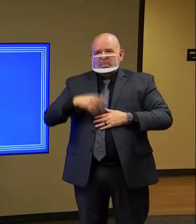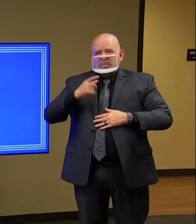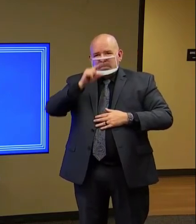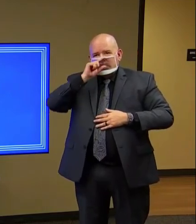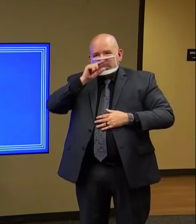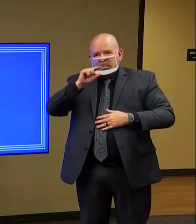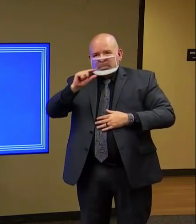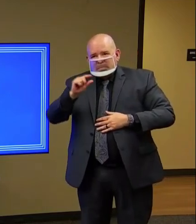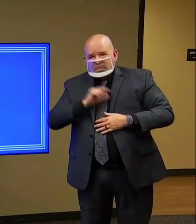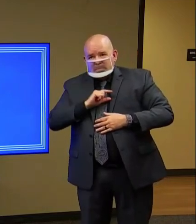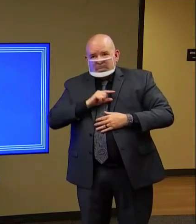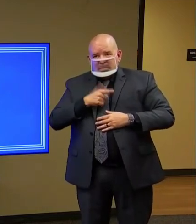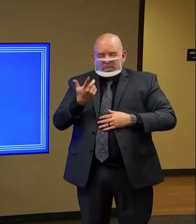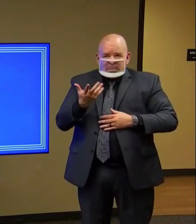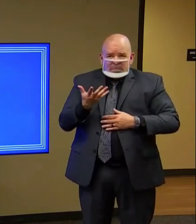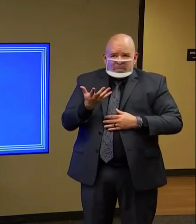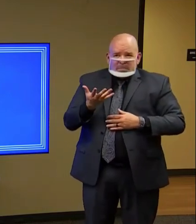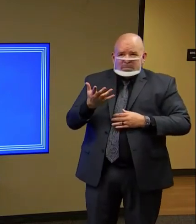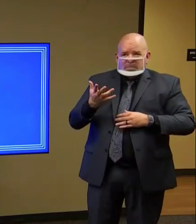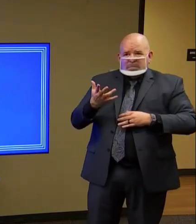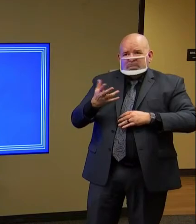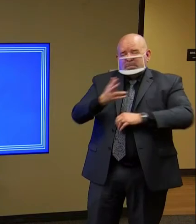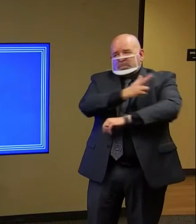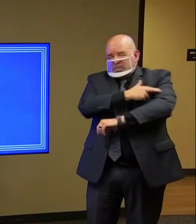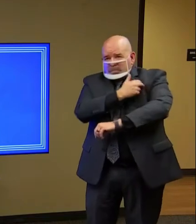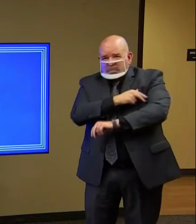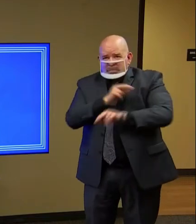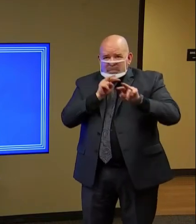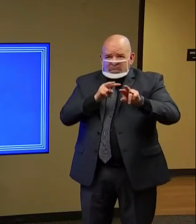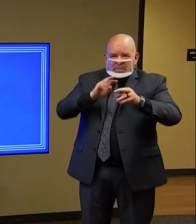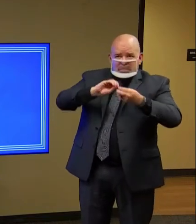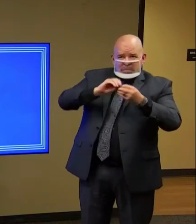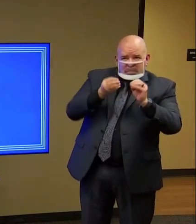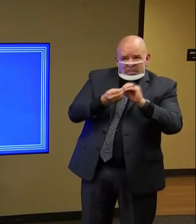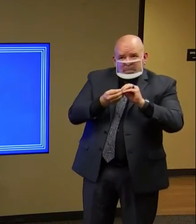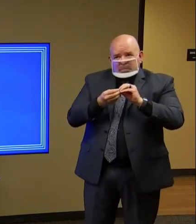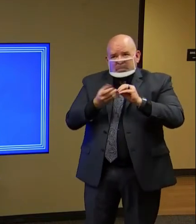modelers, we and the hospitals, we had some discussions about that. A couple things.